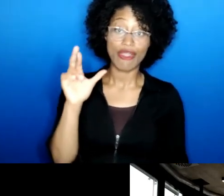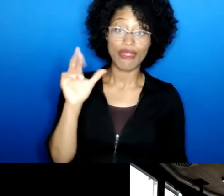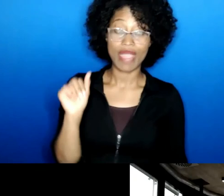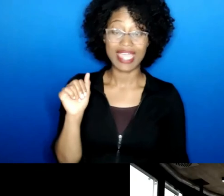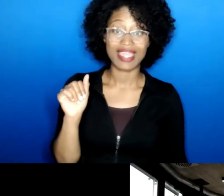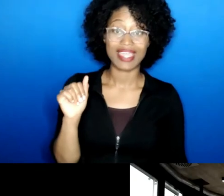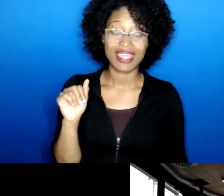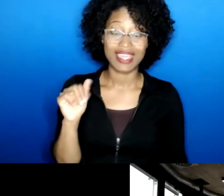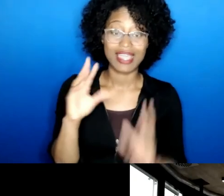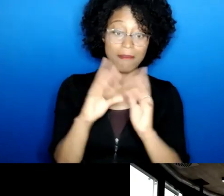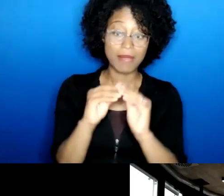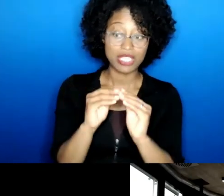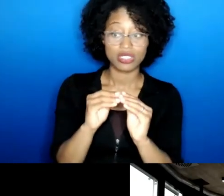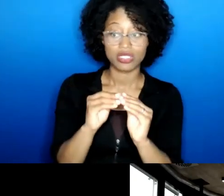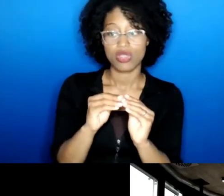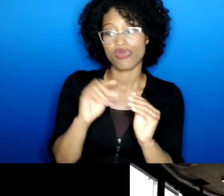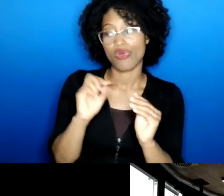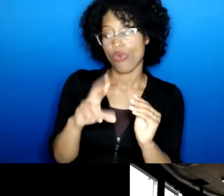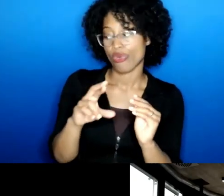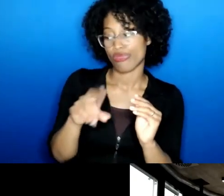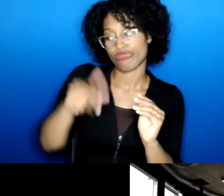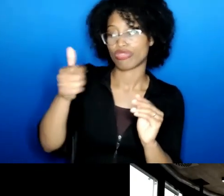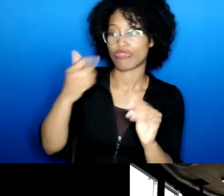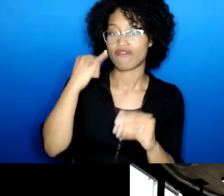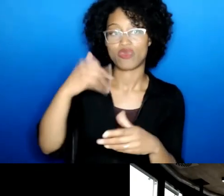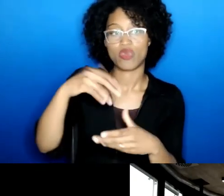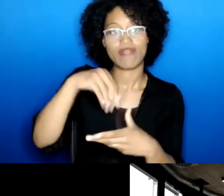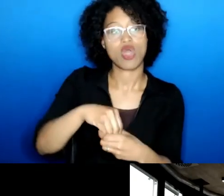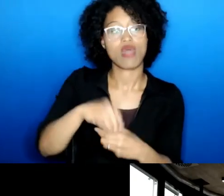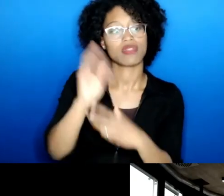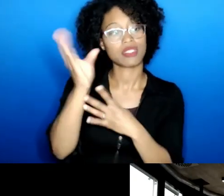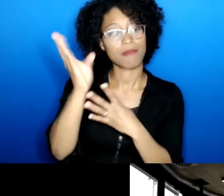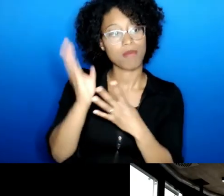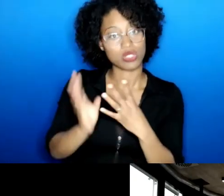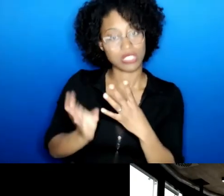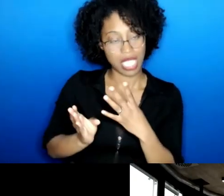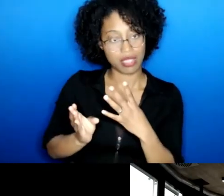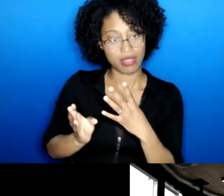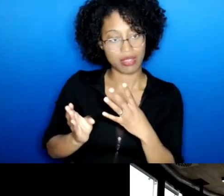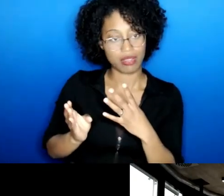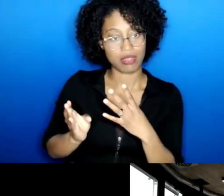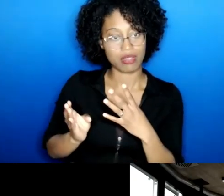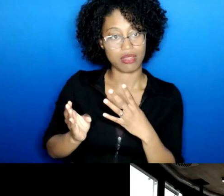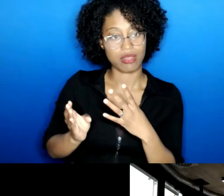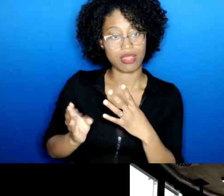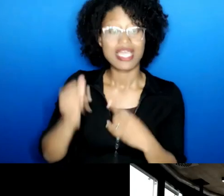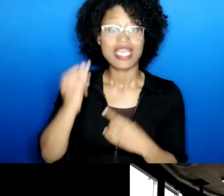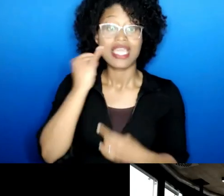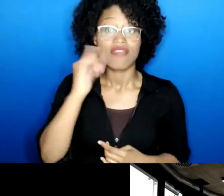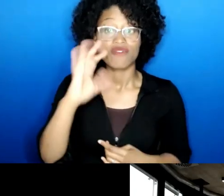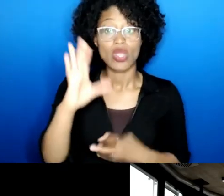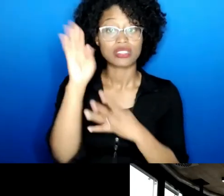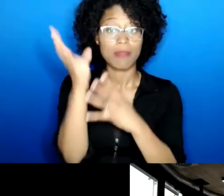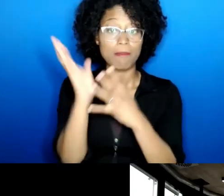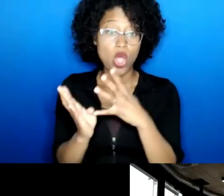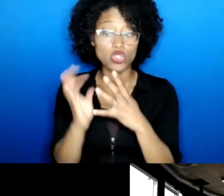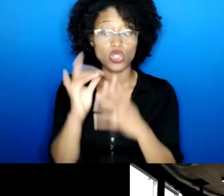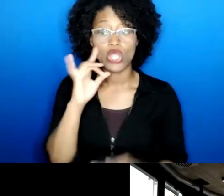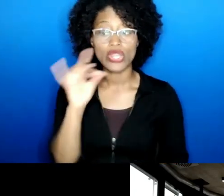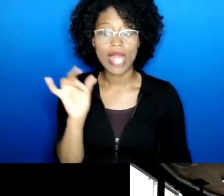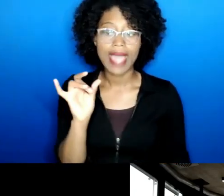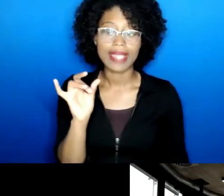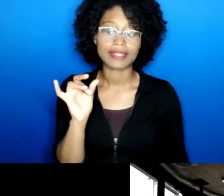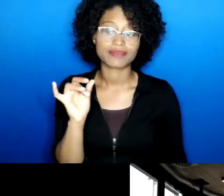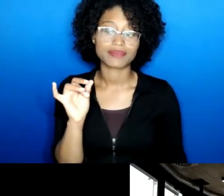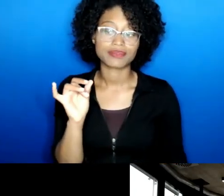other where you were part of a symposia, if your symposia is such that that it is